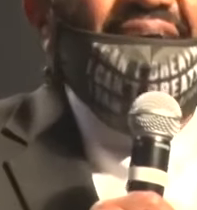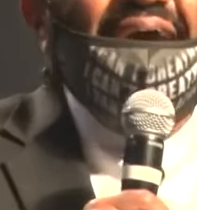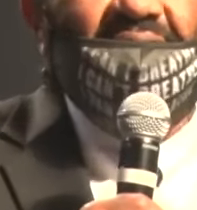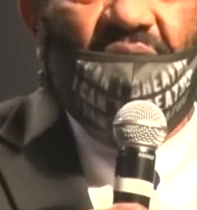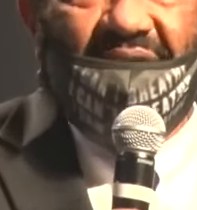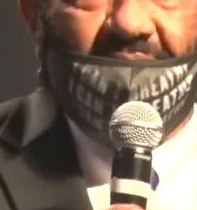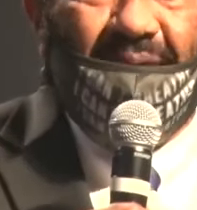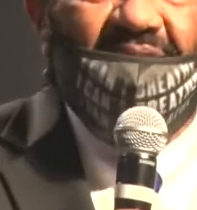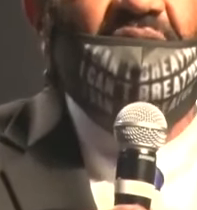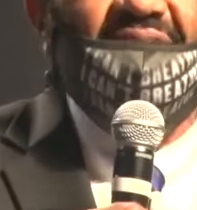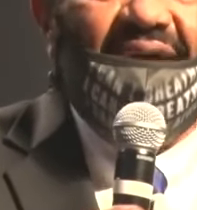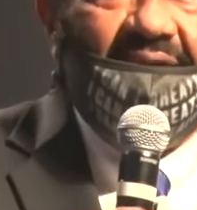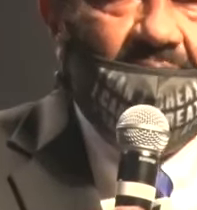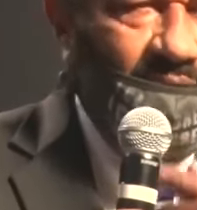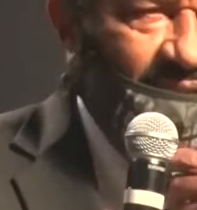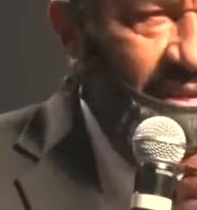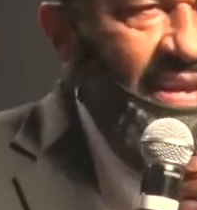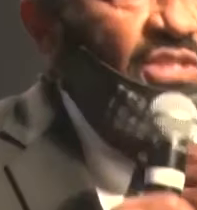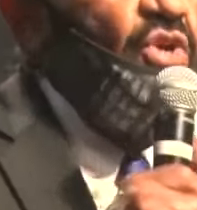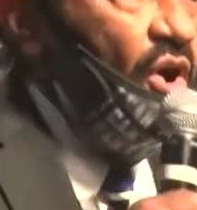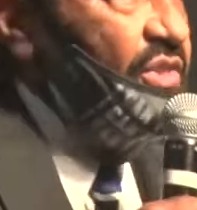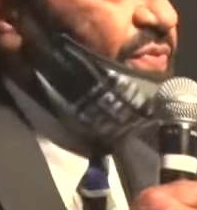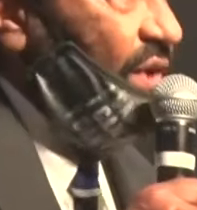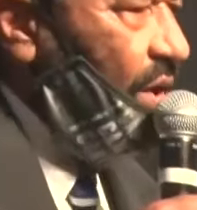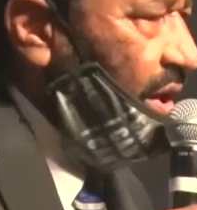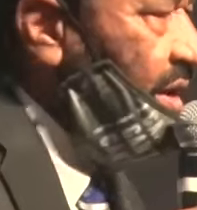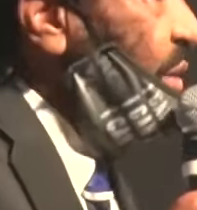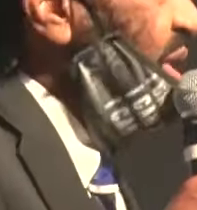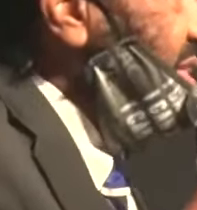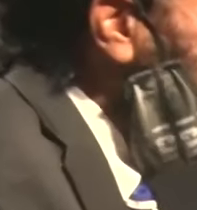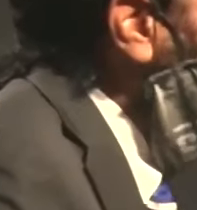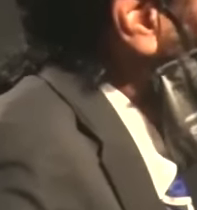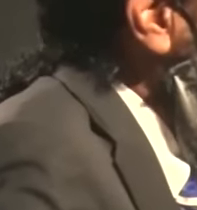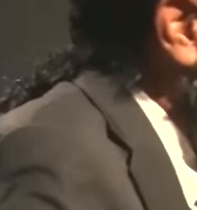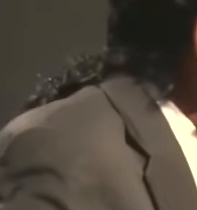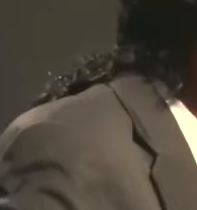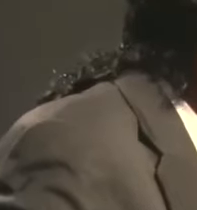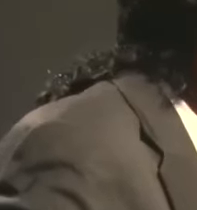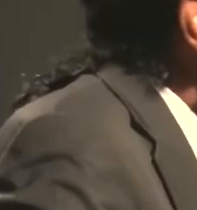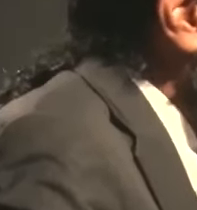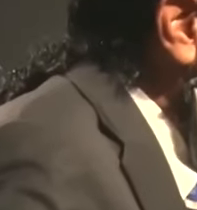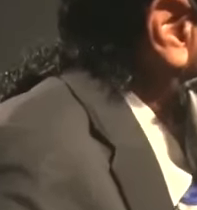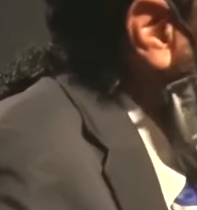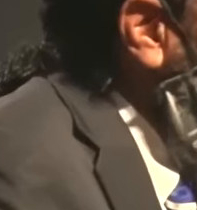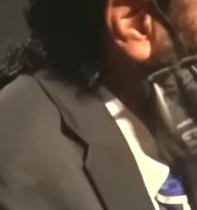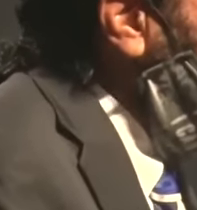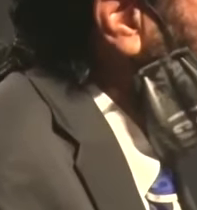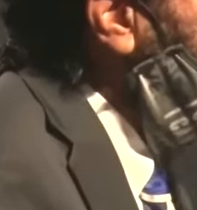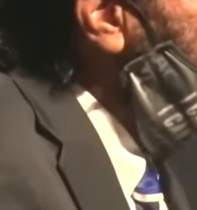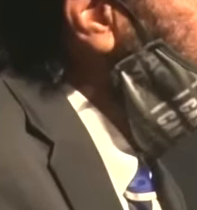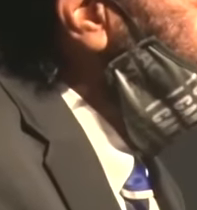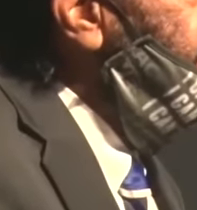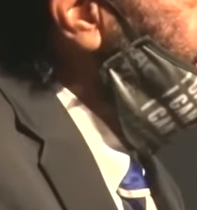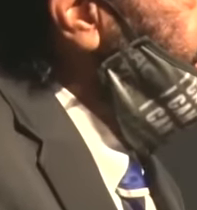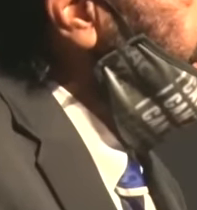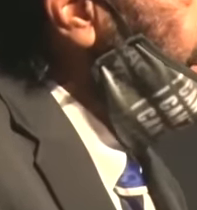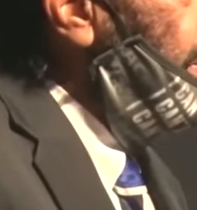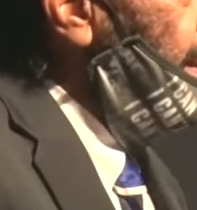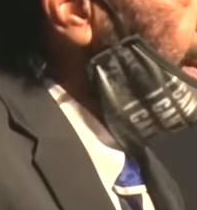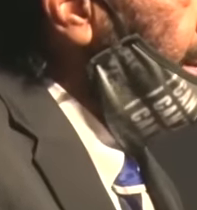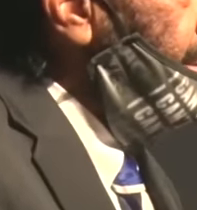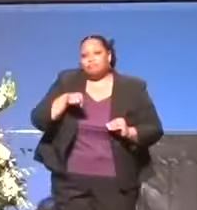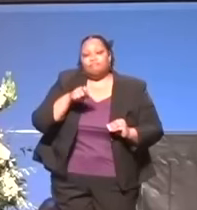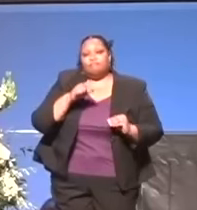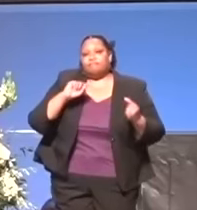said, "We have no expendables in our community. George Floyd was not expendable." This is why we're here.